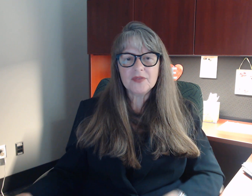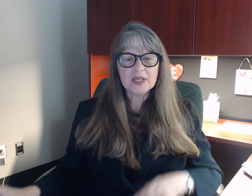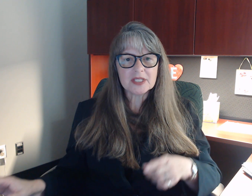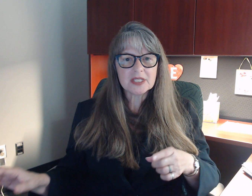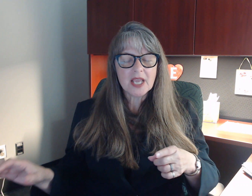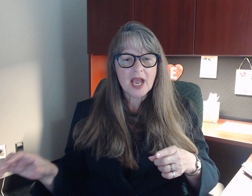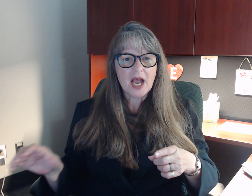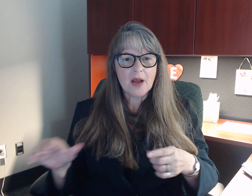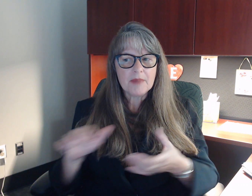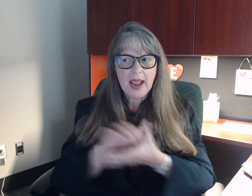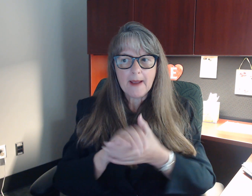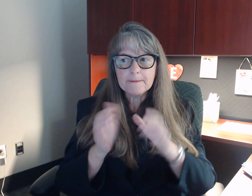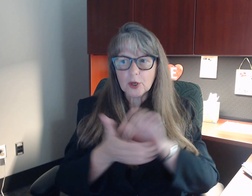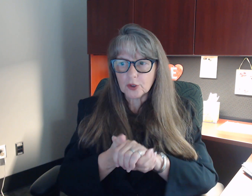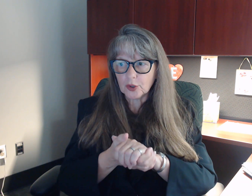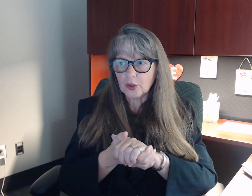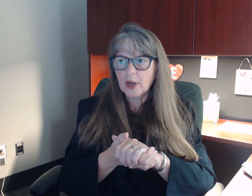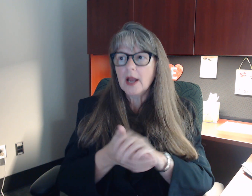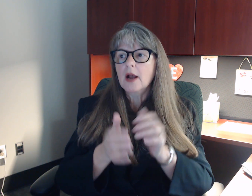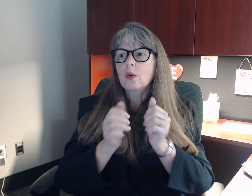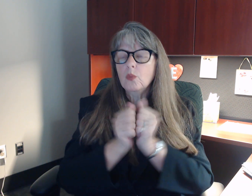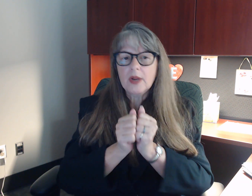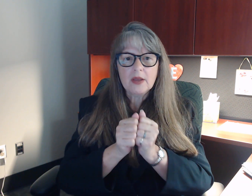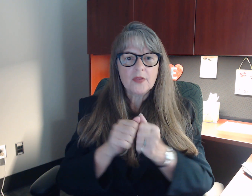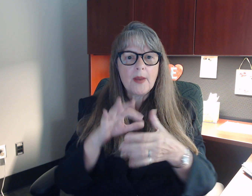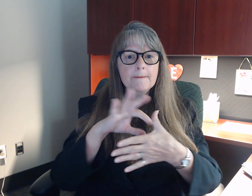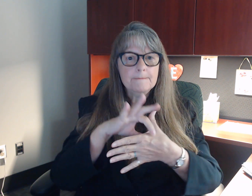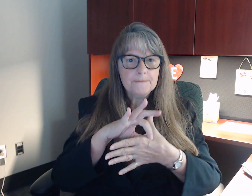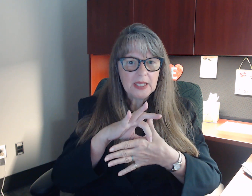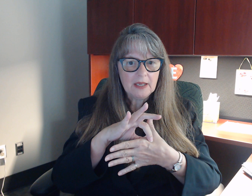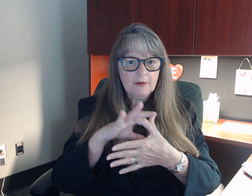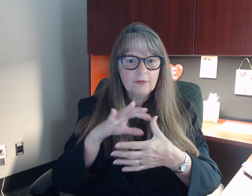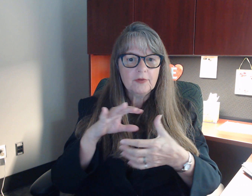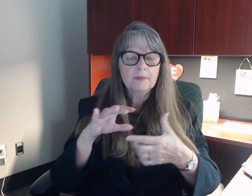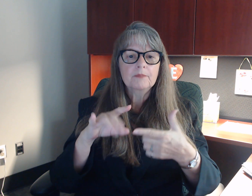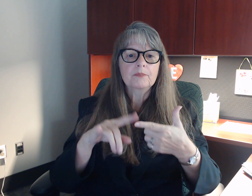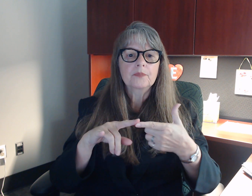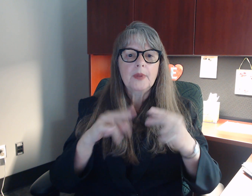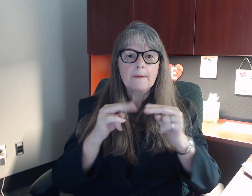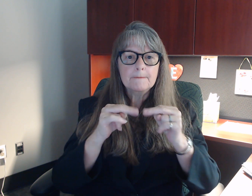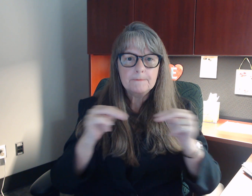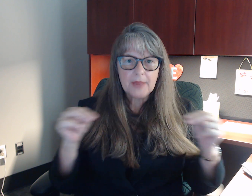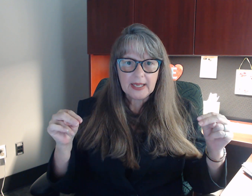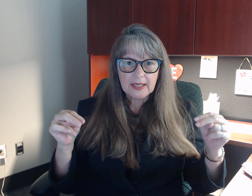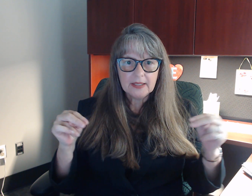this hamburger with beef, bacon,